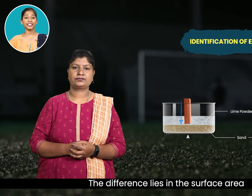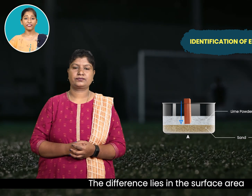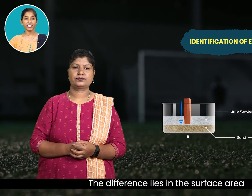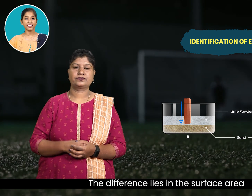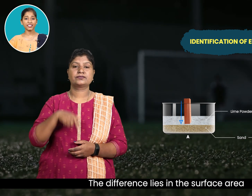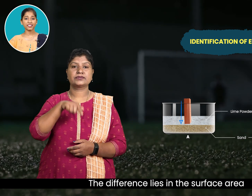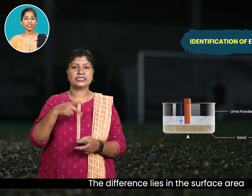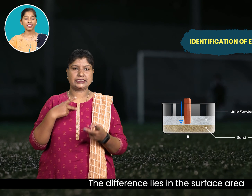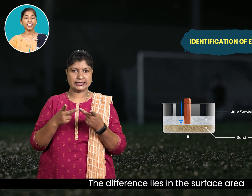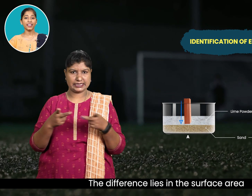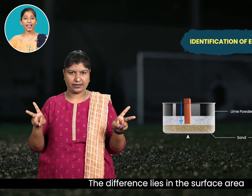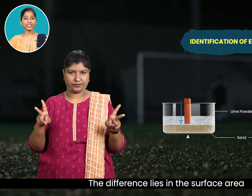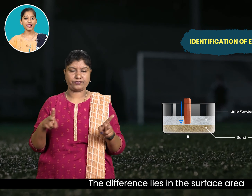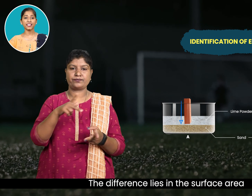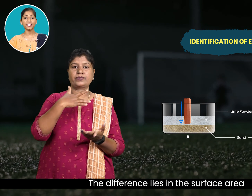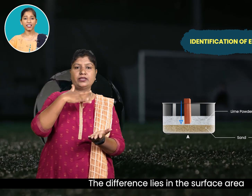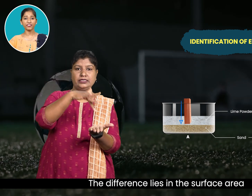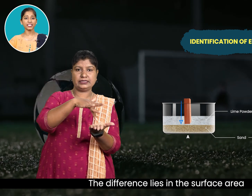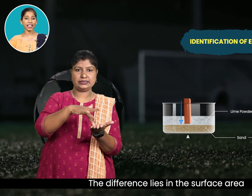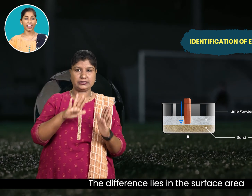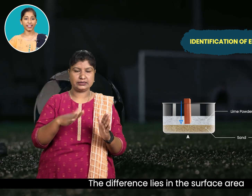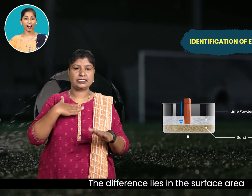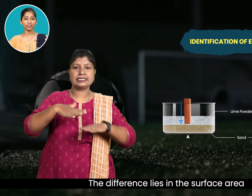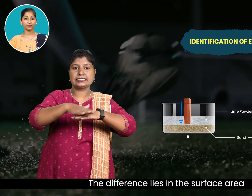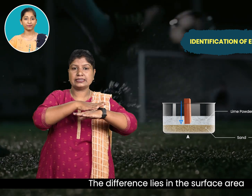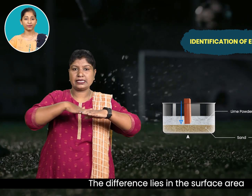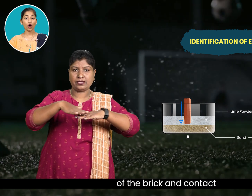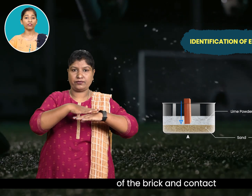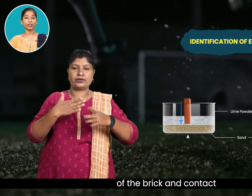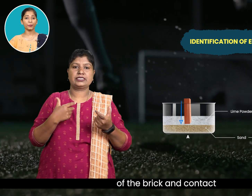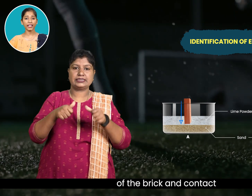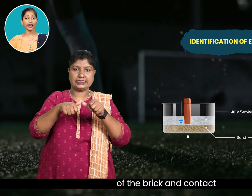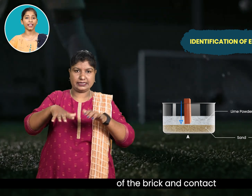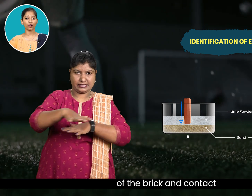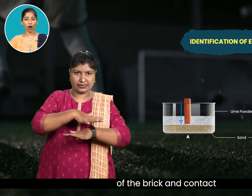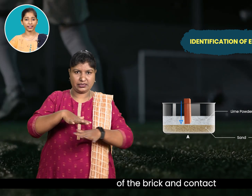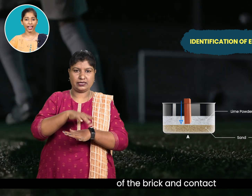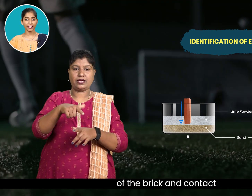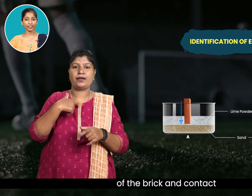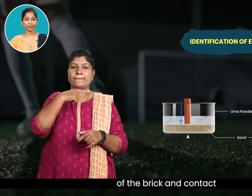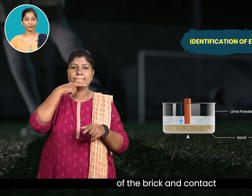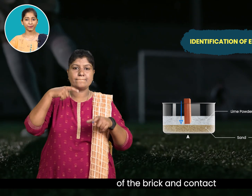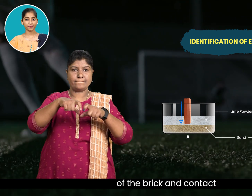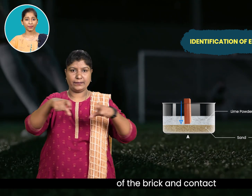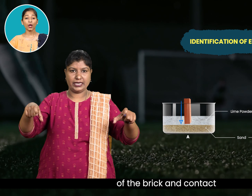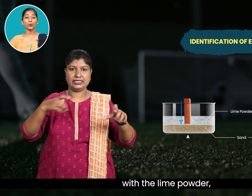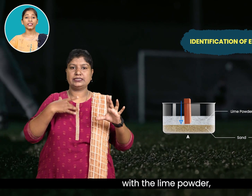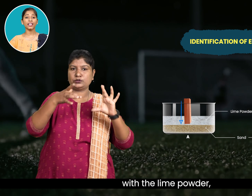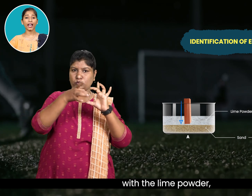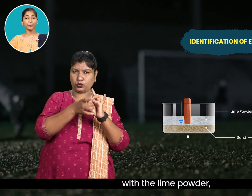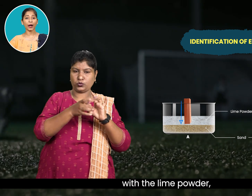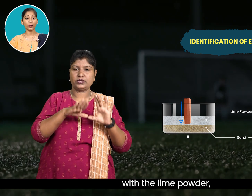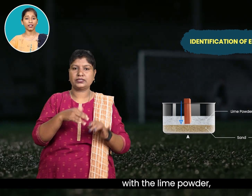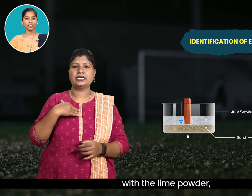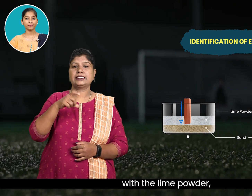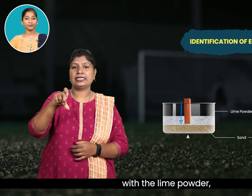The difference lies in the surface area of the brick in contact with the